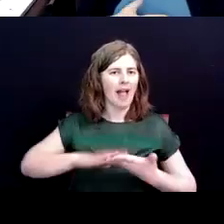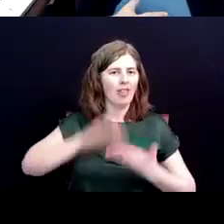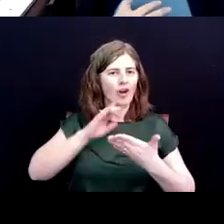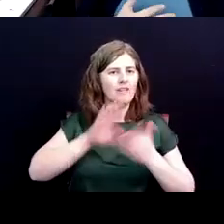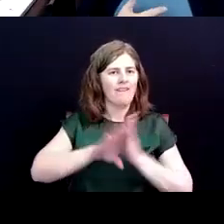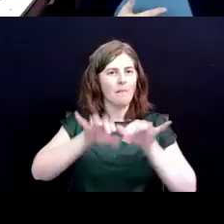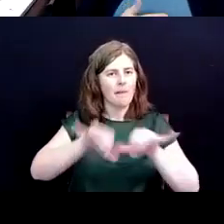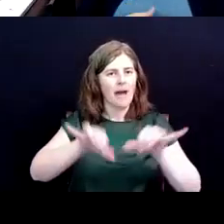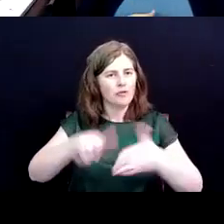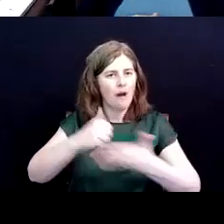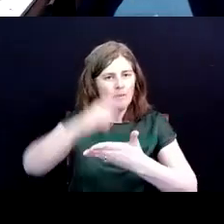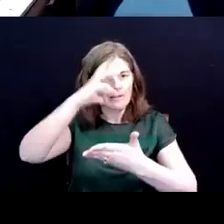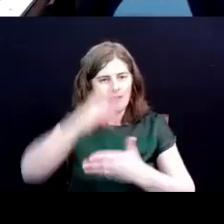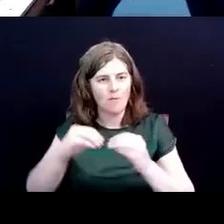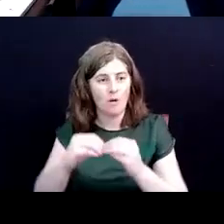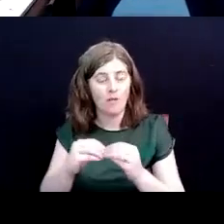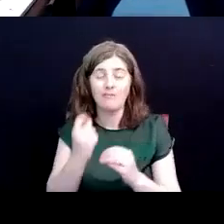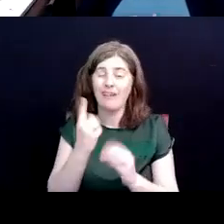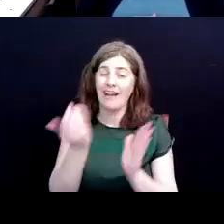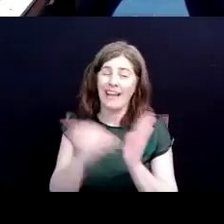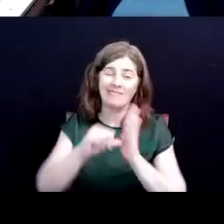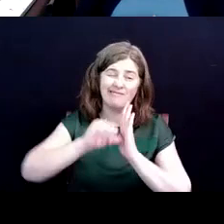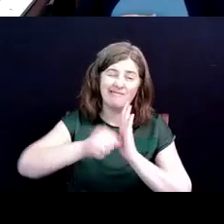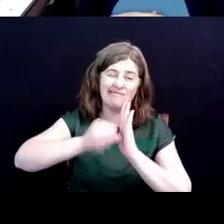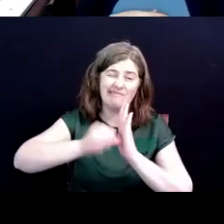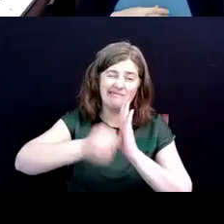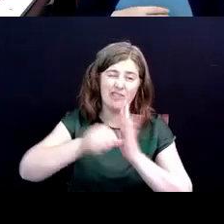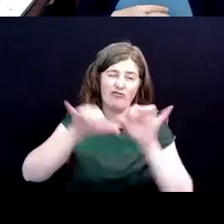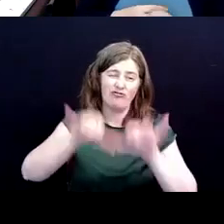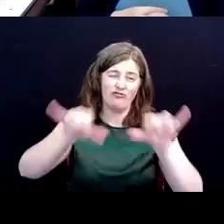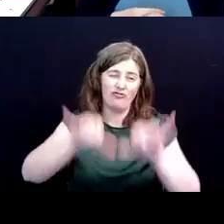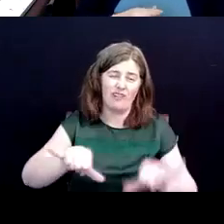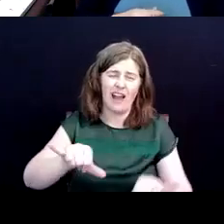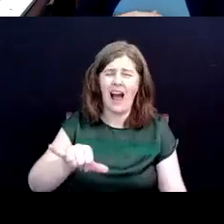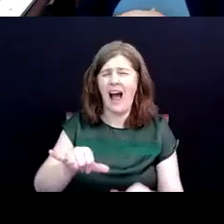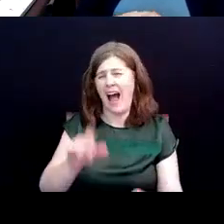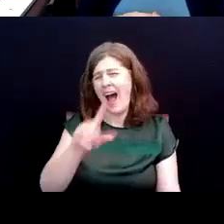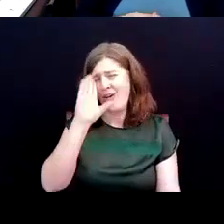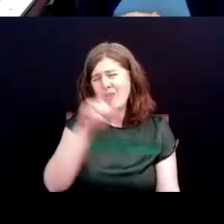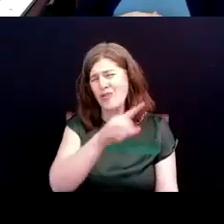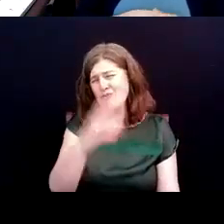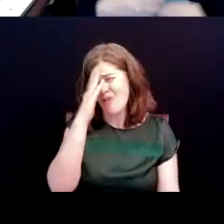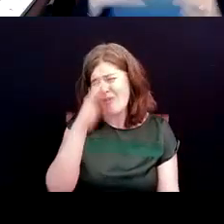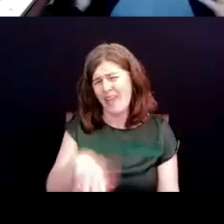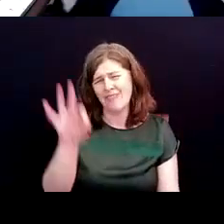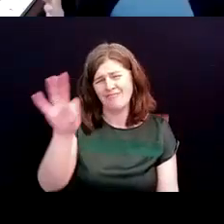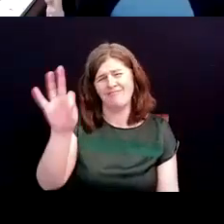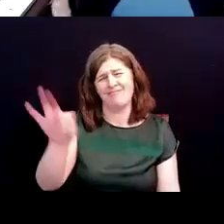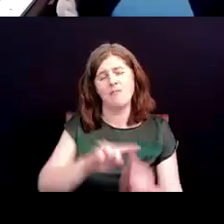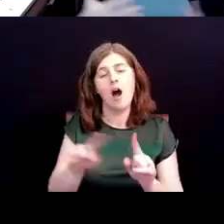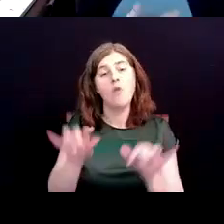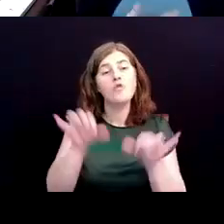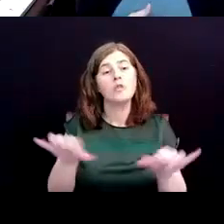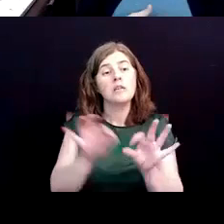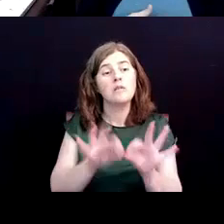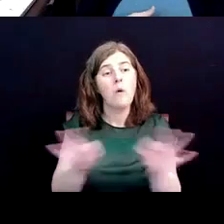sleep. Routine, routine, routine. I guarantee you I am only preaching to the choir when I say this, but routines matter. And visual supports